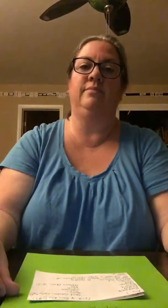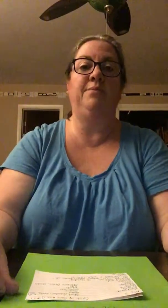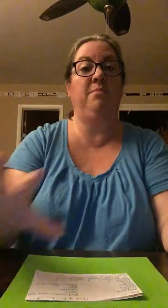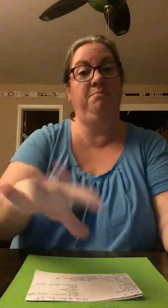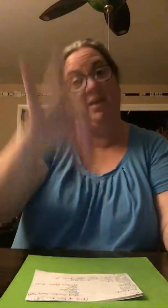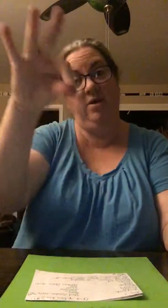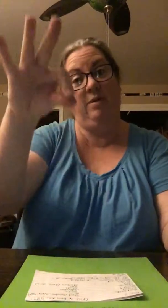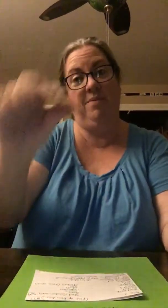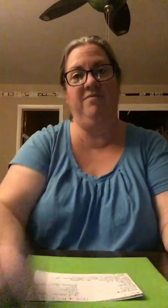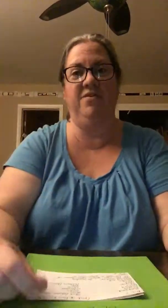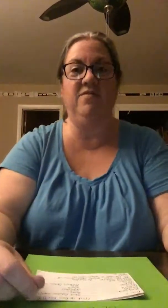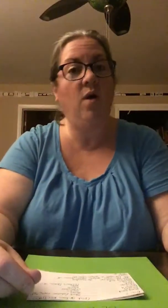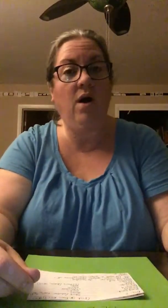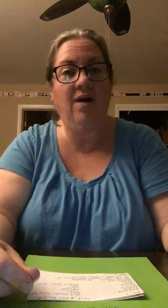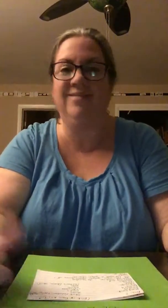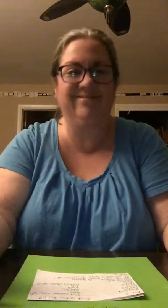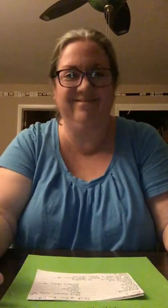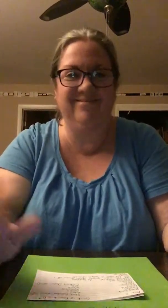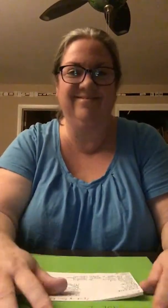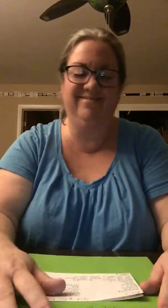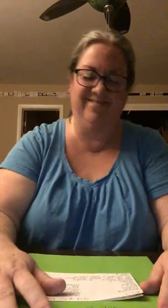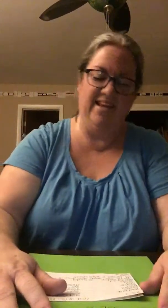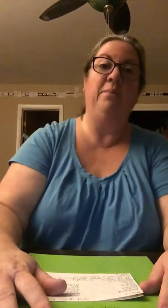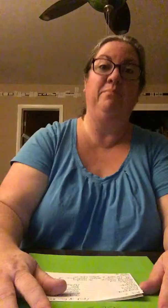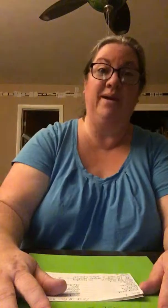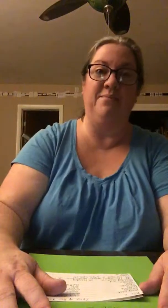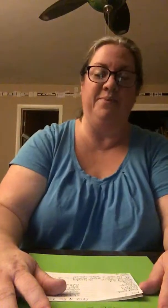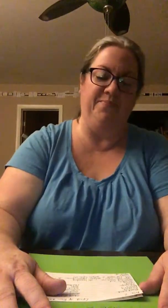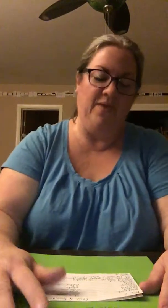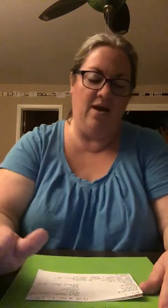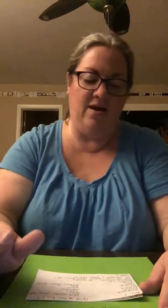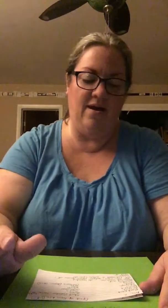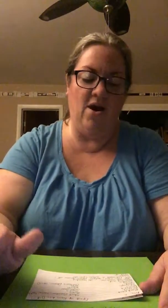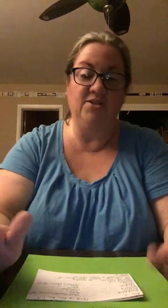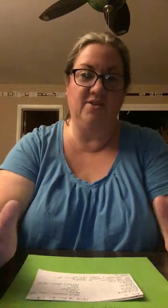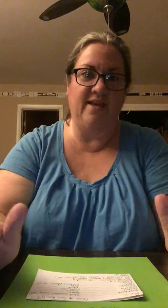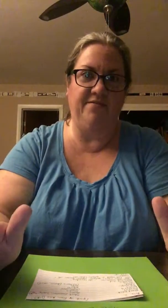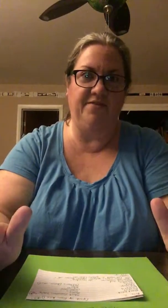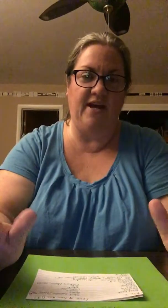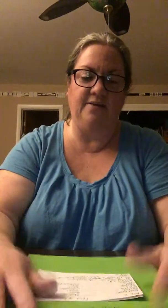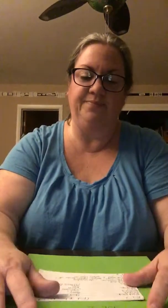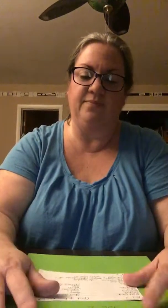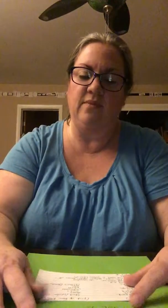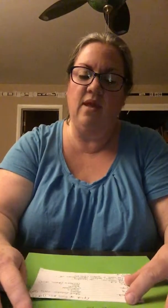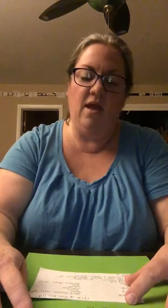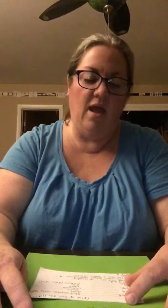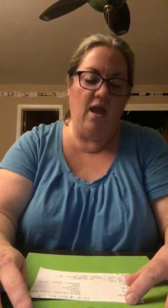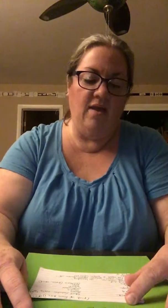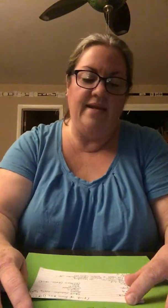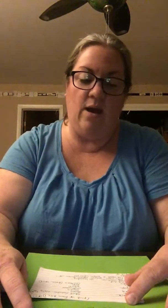going to pick you up off the floor. Pick up. Also the sign for find. Now,